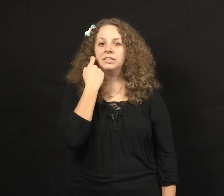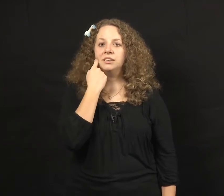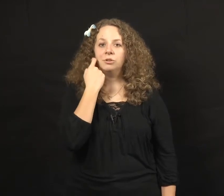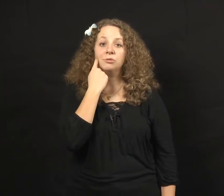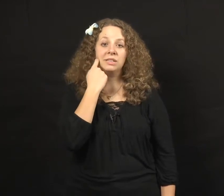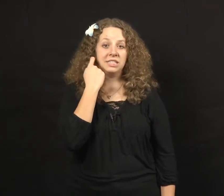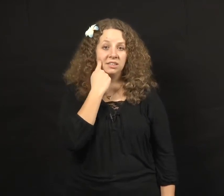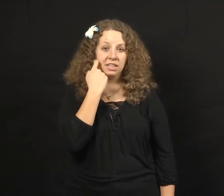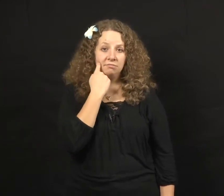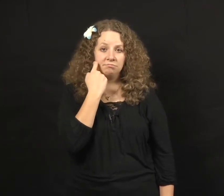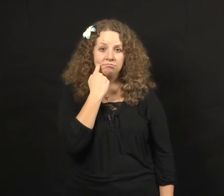Recent or recently.